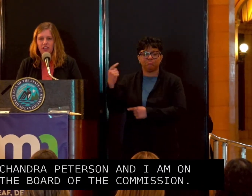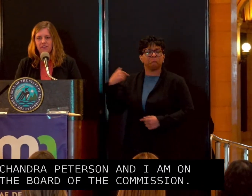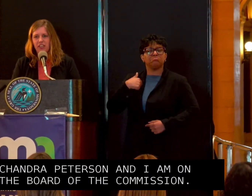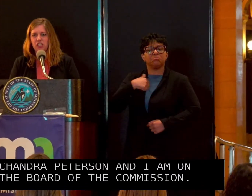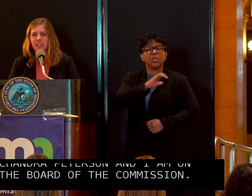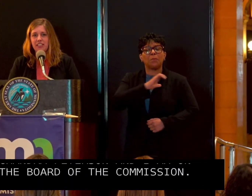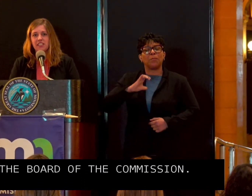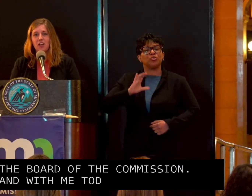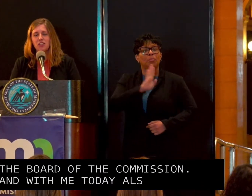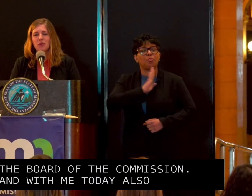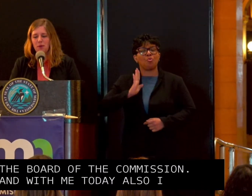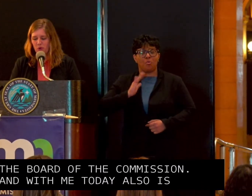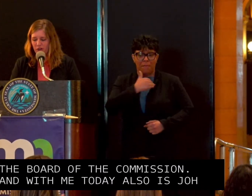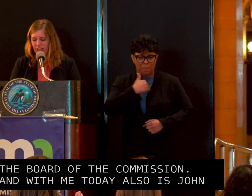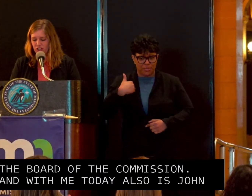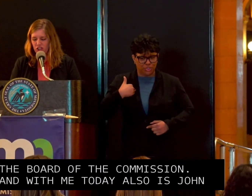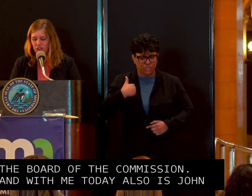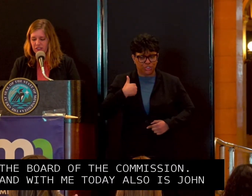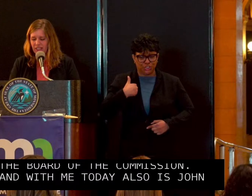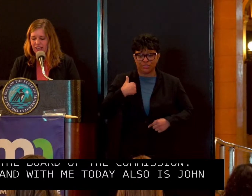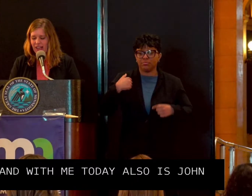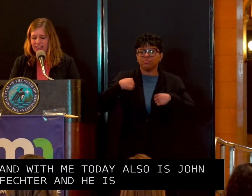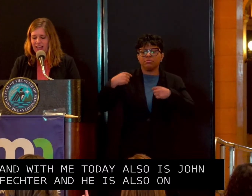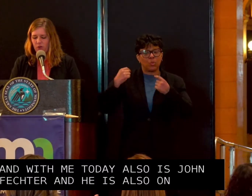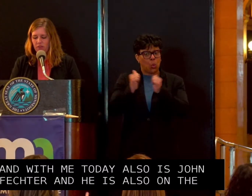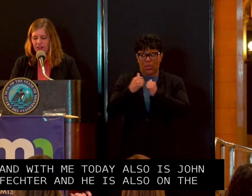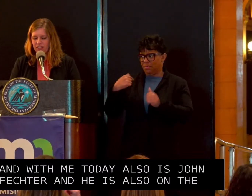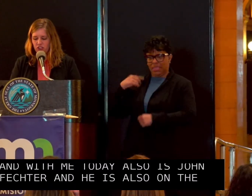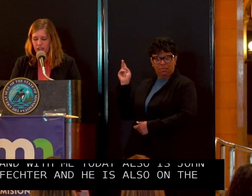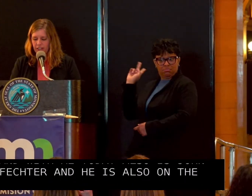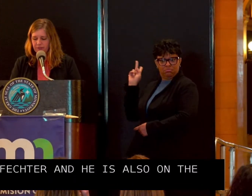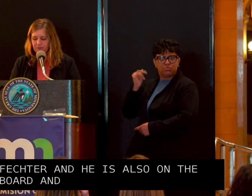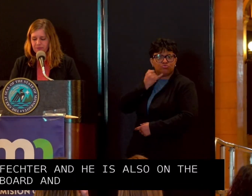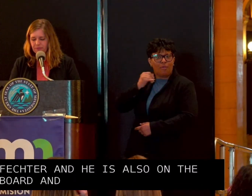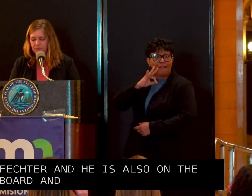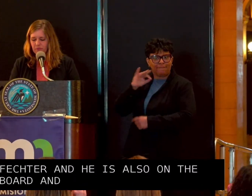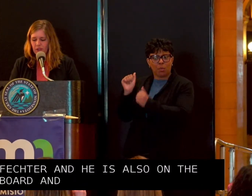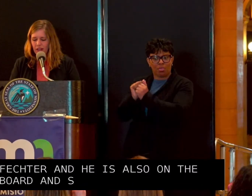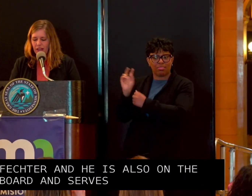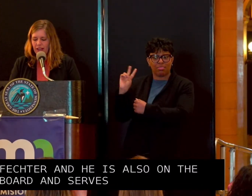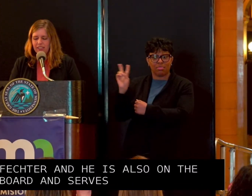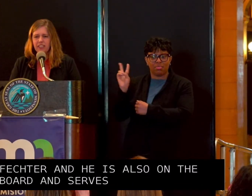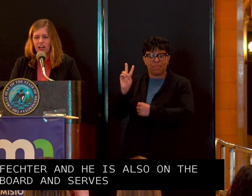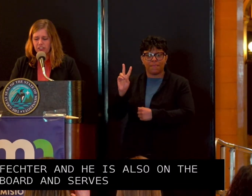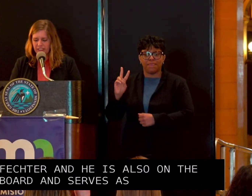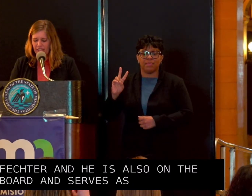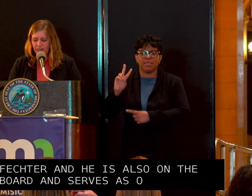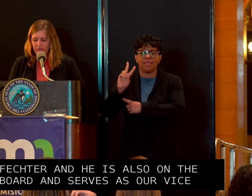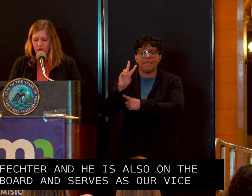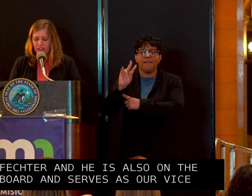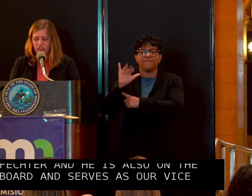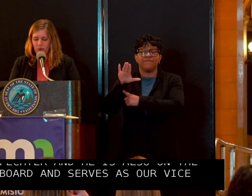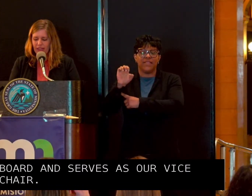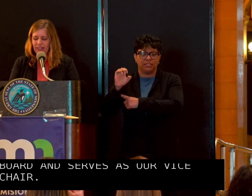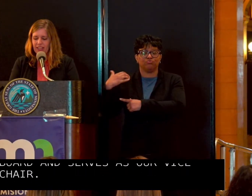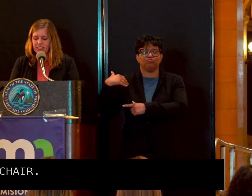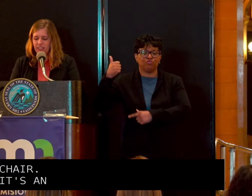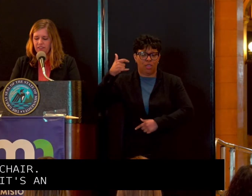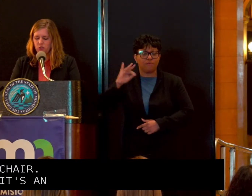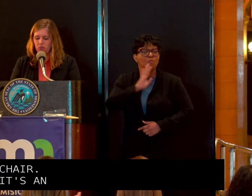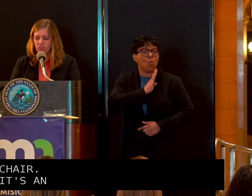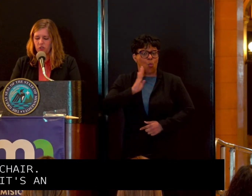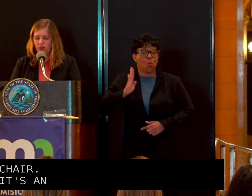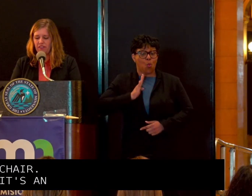also is John Fechter, and he is also on the board and serves as our vice chair. It's an honor today for us to